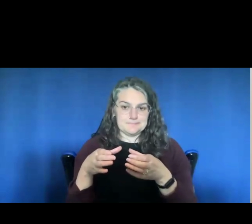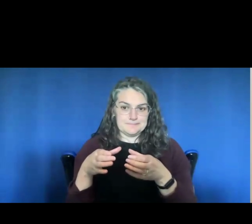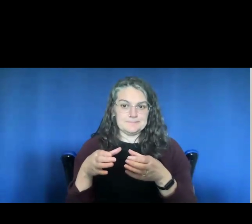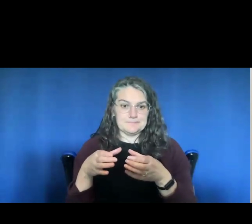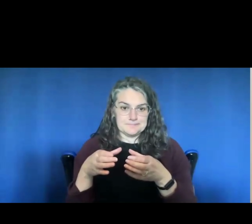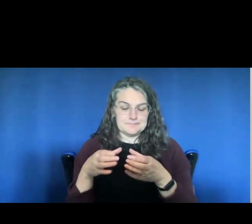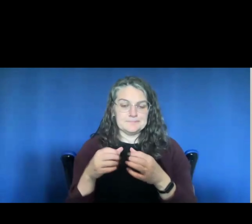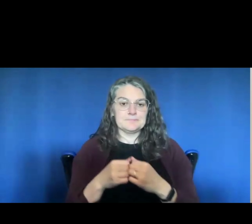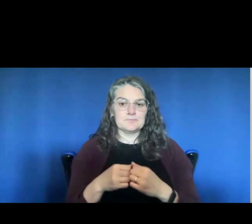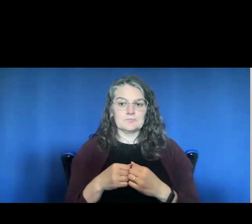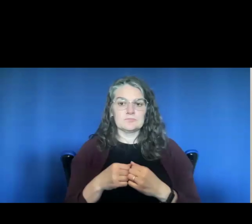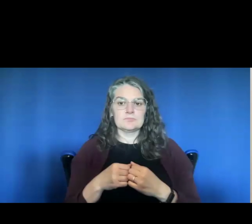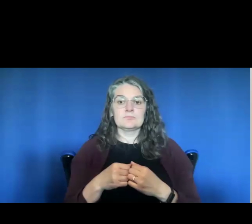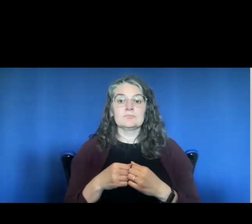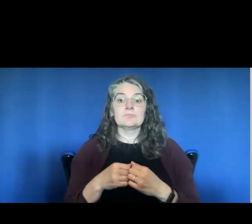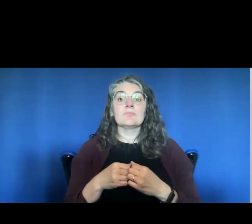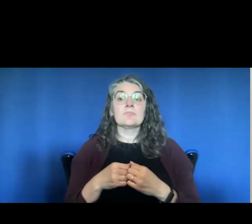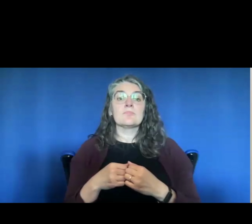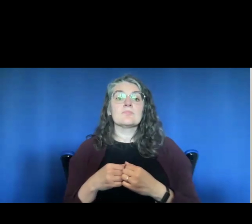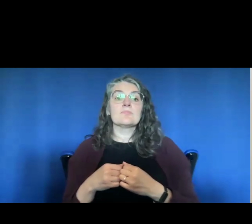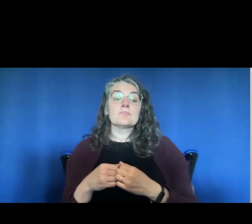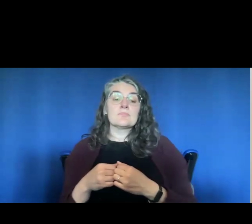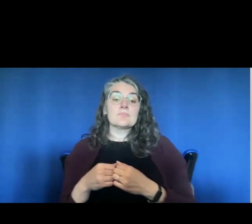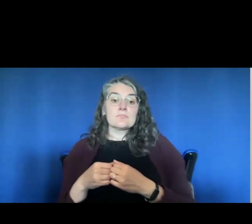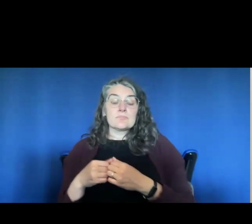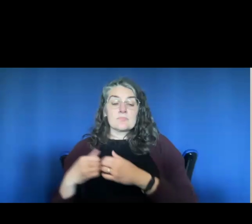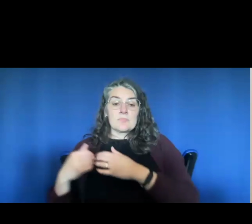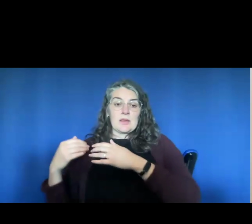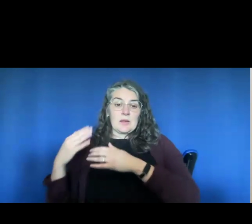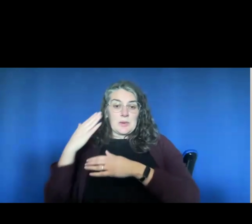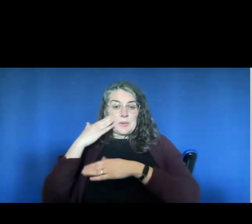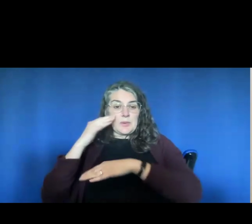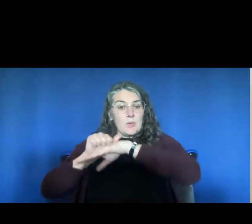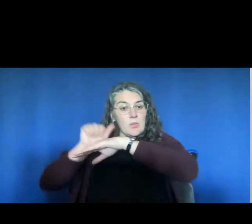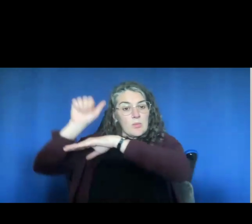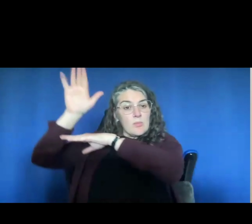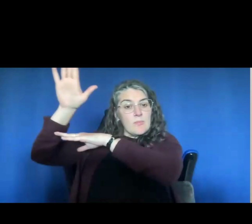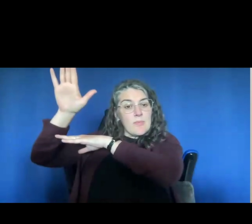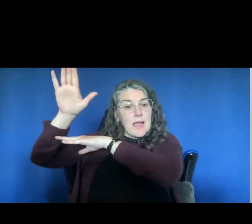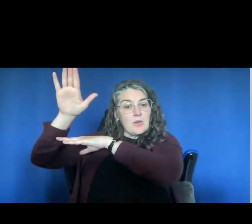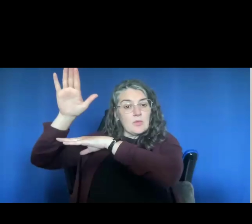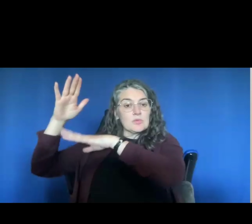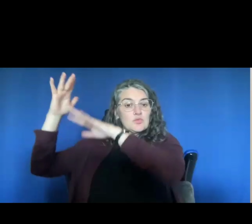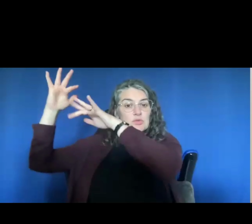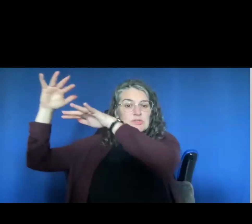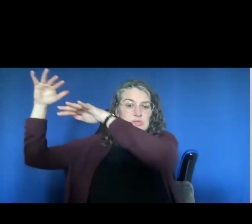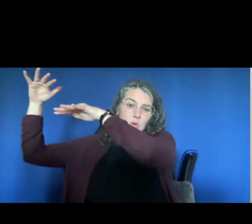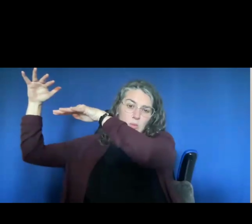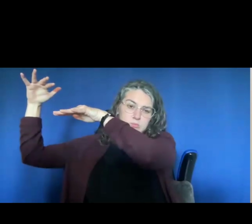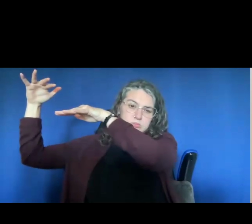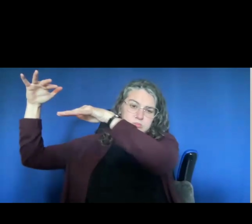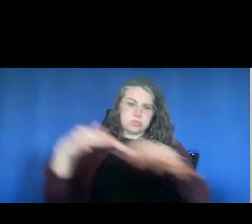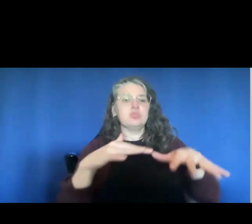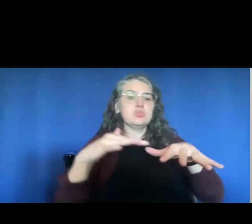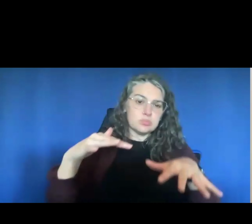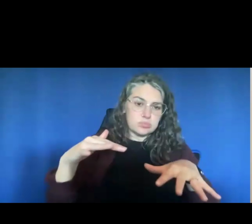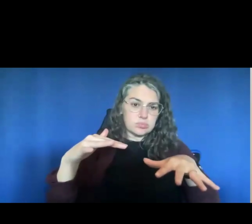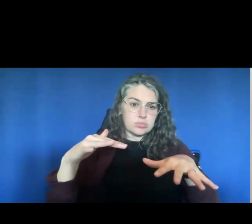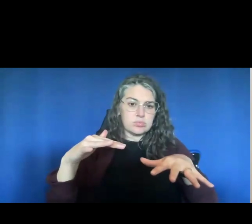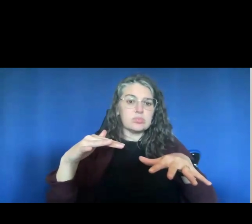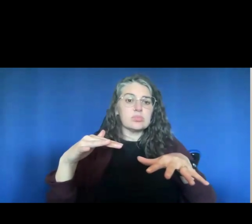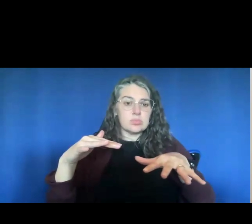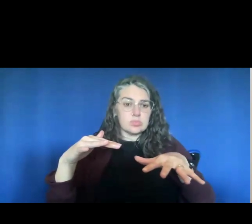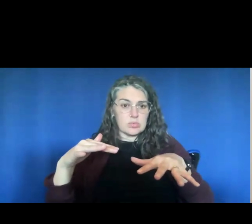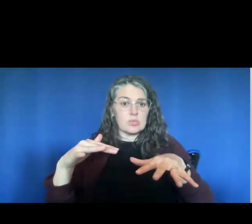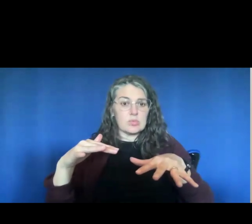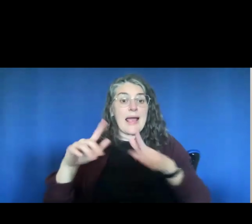Part of an avalanche's force is sound. A pile of fresh snow compressing creates the whoomp as an